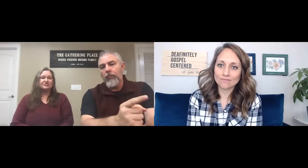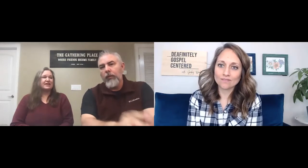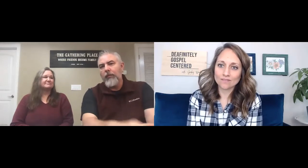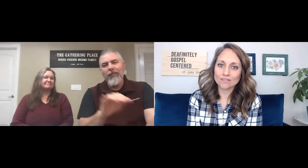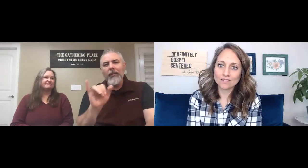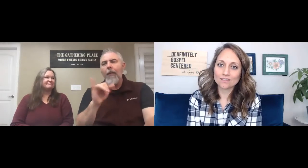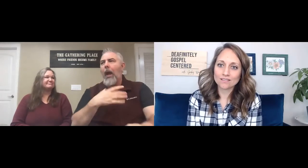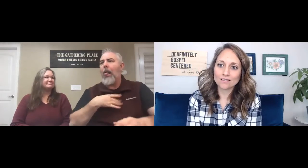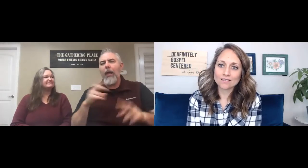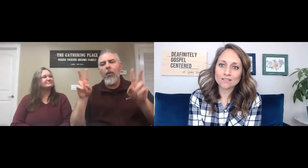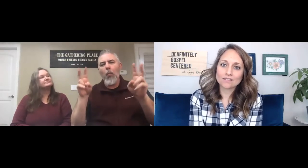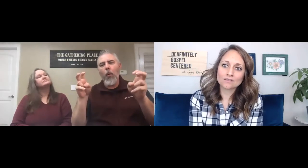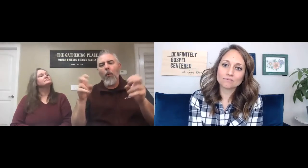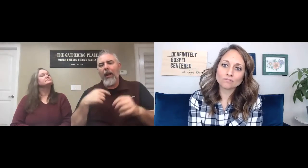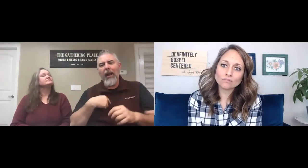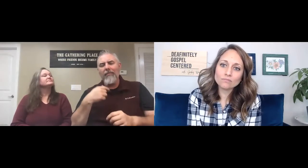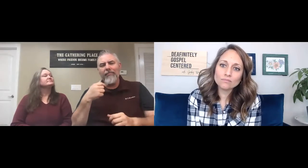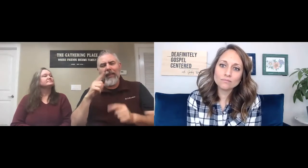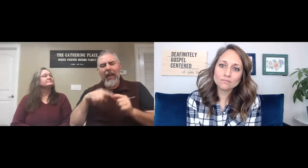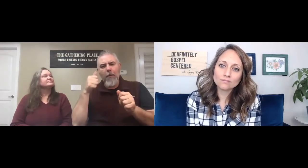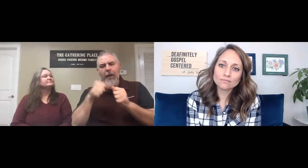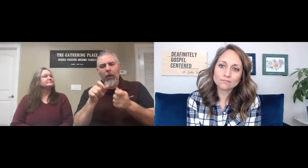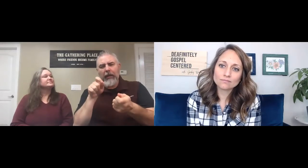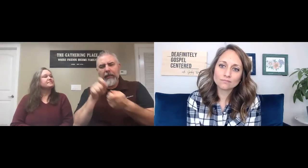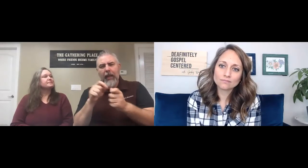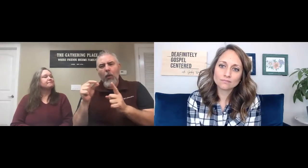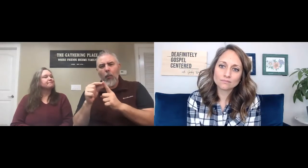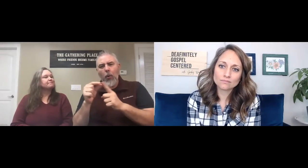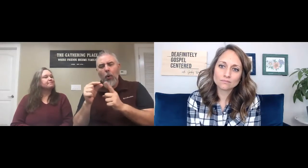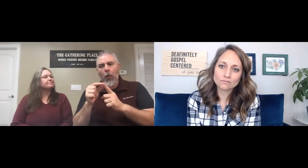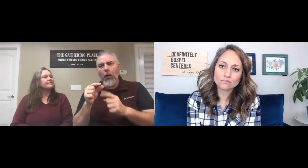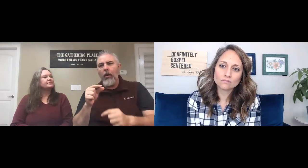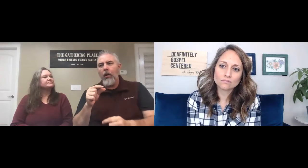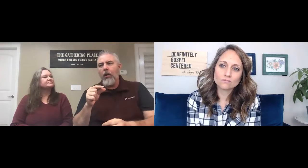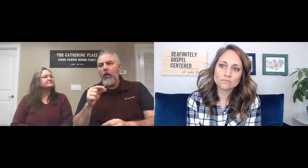Right. You know, I like to quote, I can't remember the exact word.